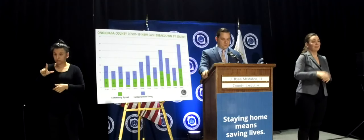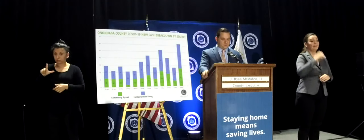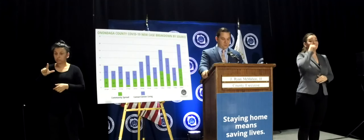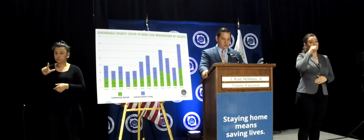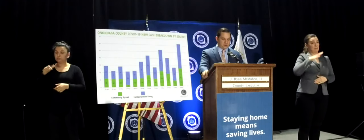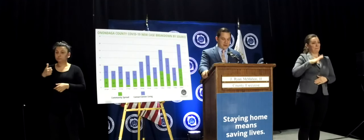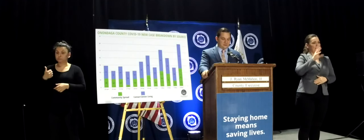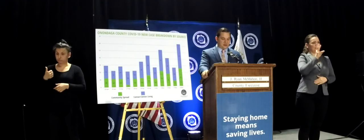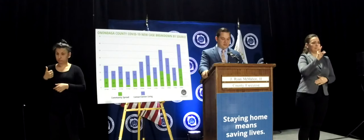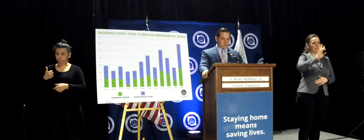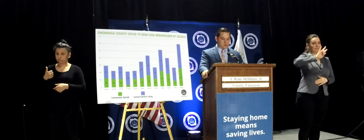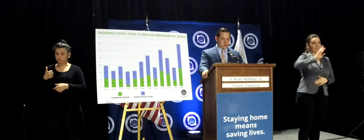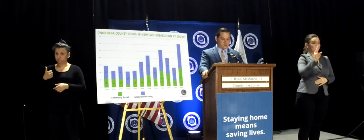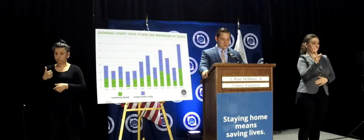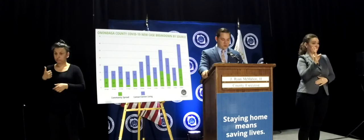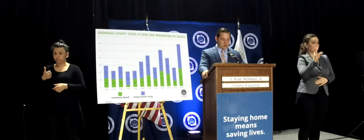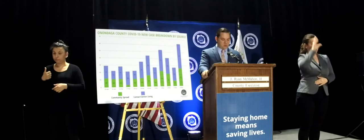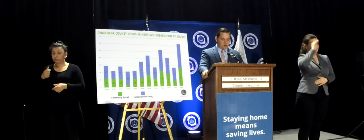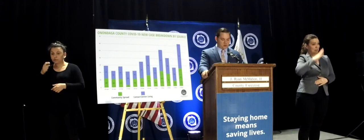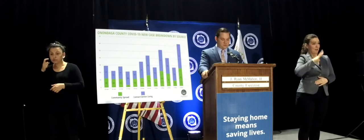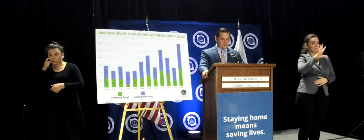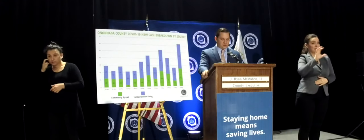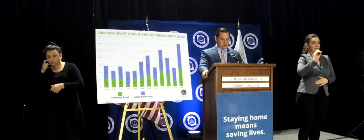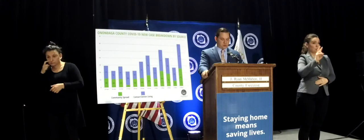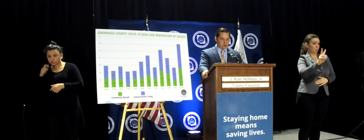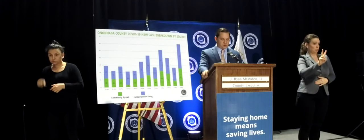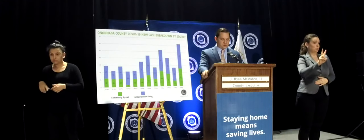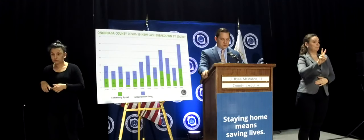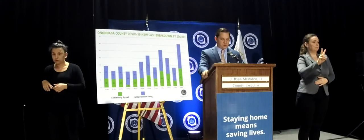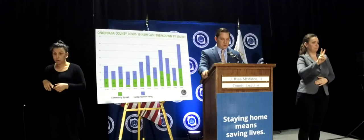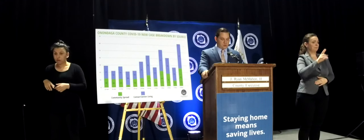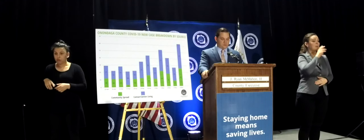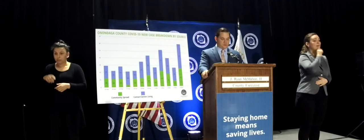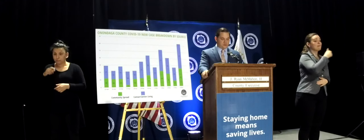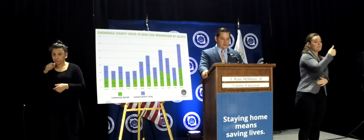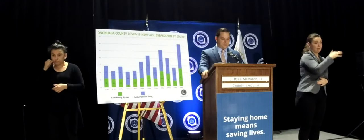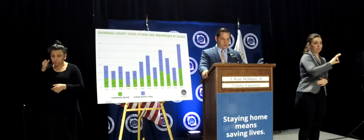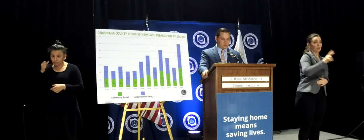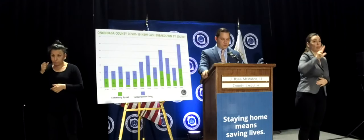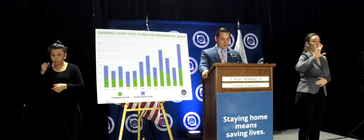19, 195 in their 20s, 150 in their 30s,